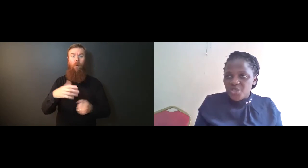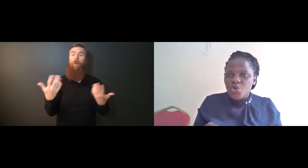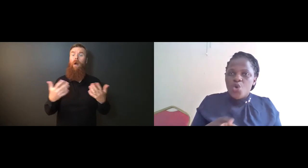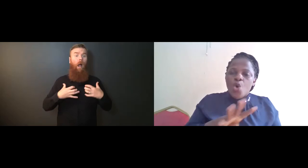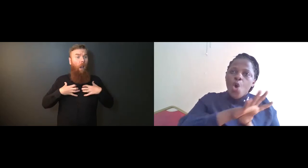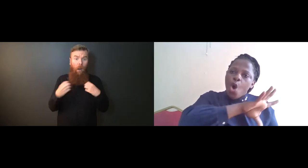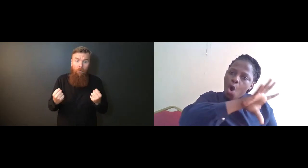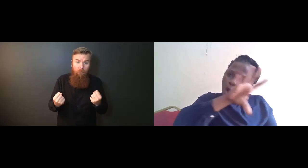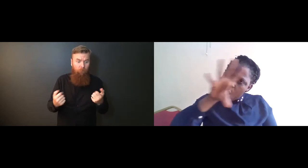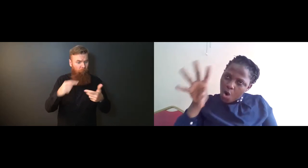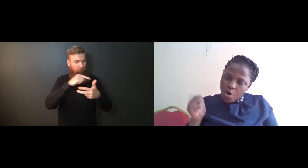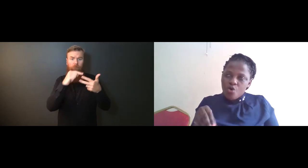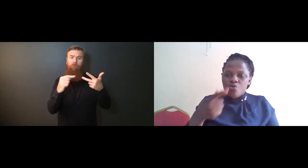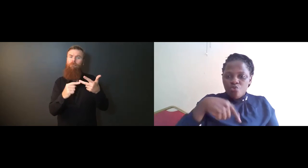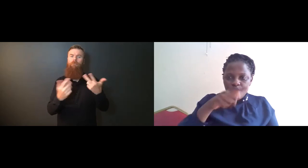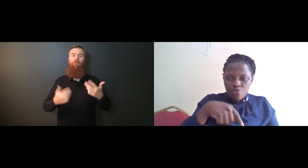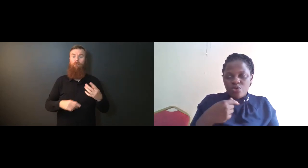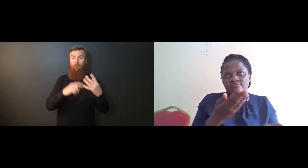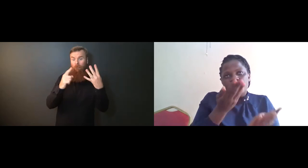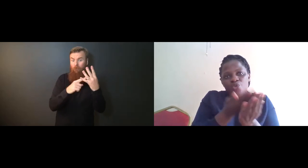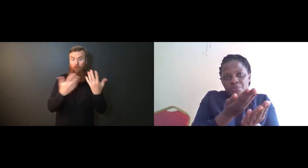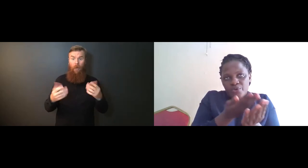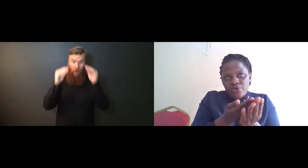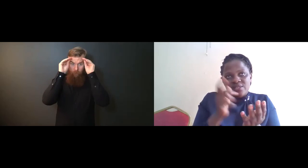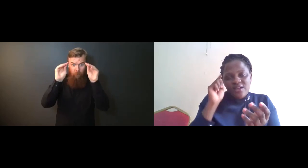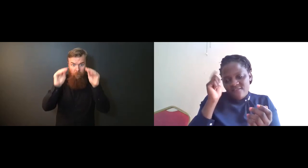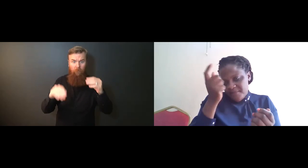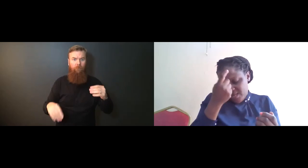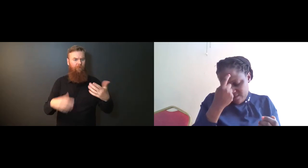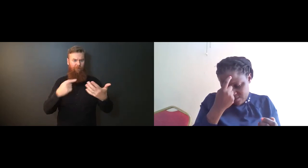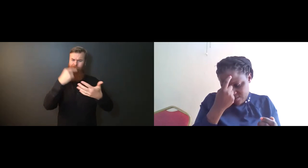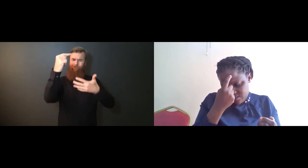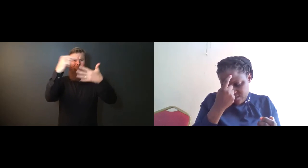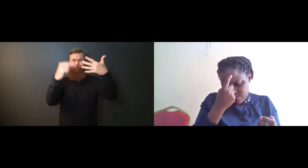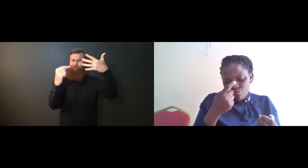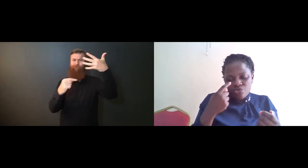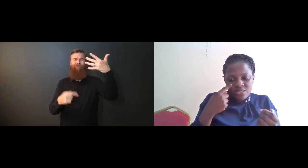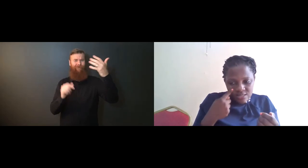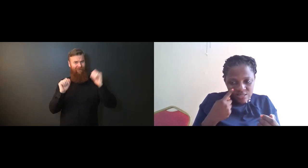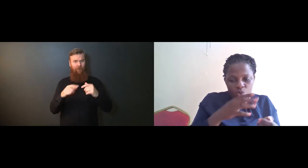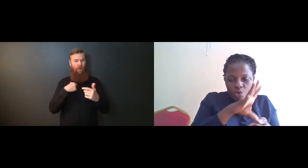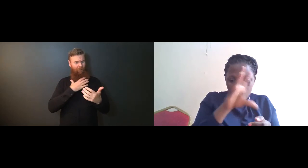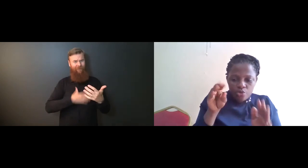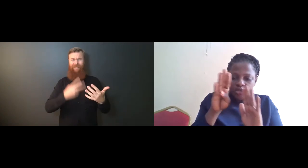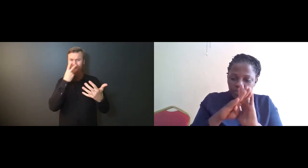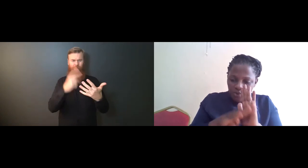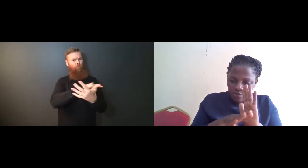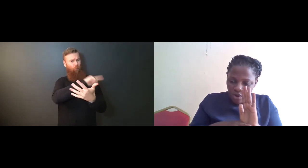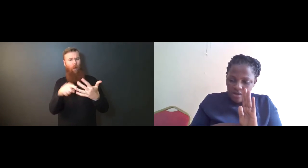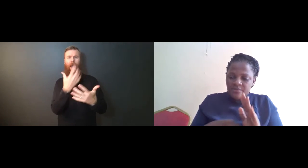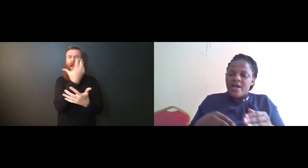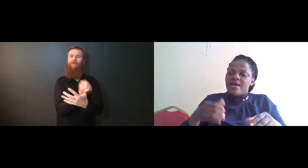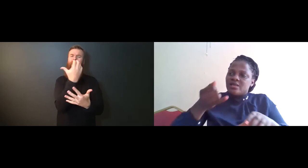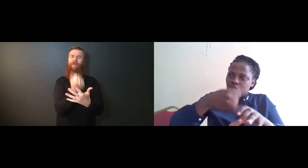and areas of education, let us see all of them, or let us propose to the government to